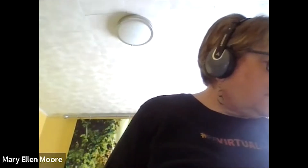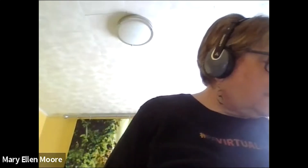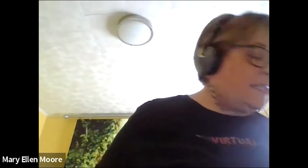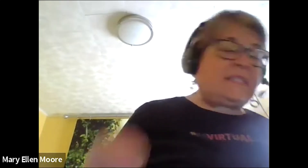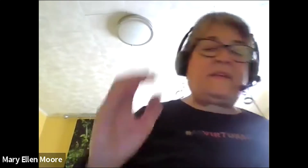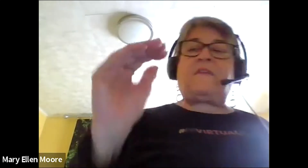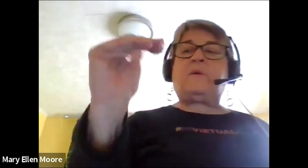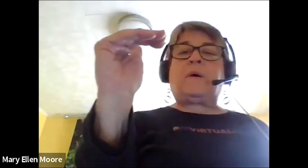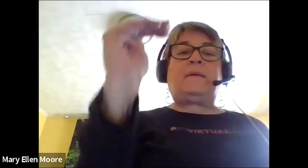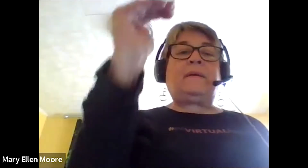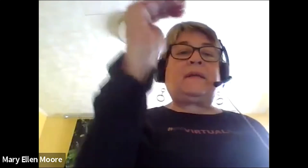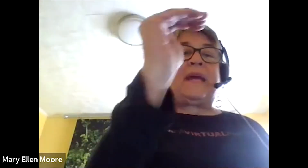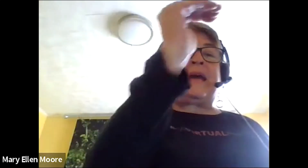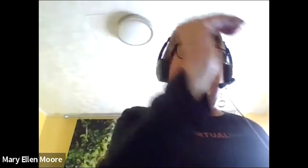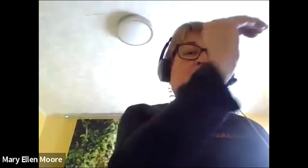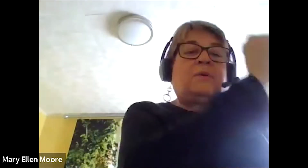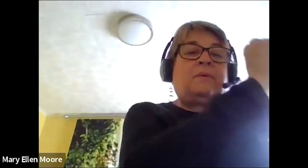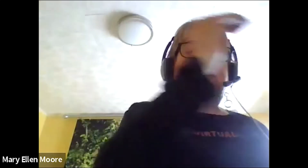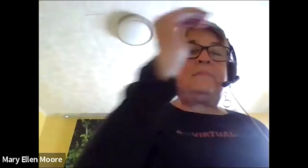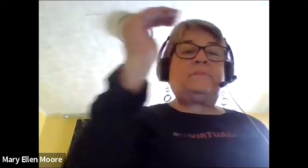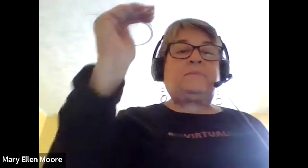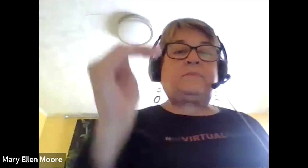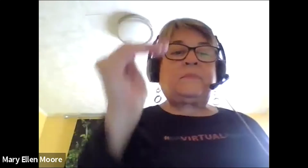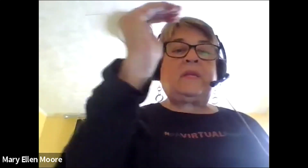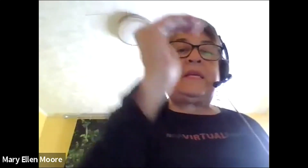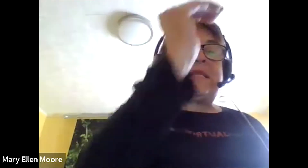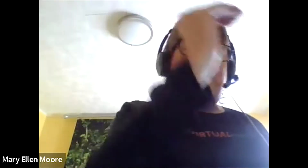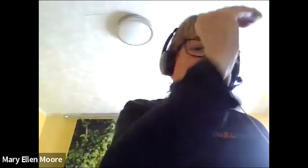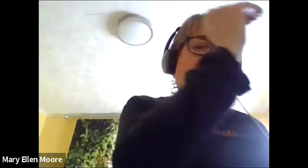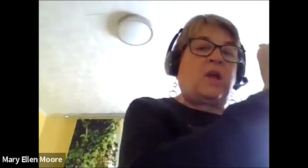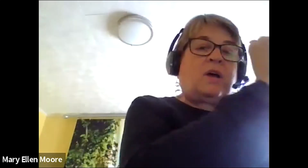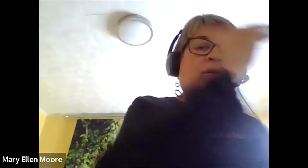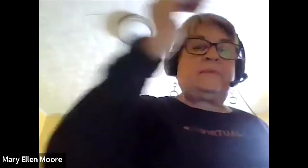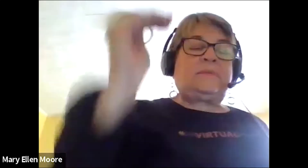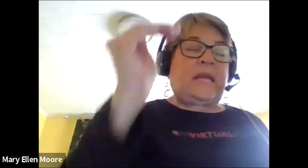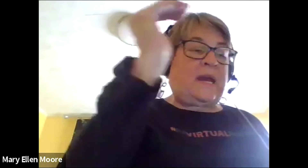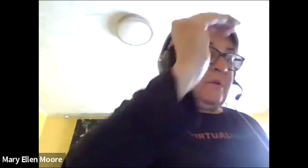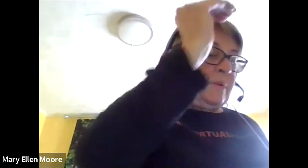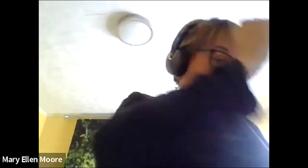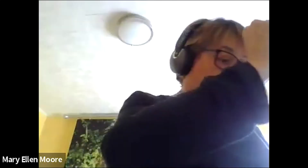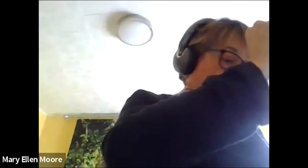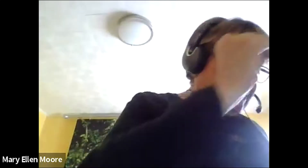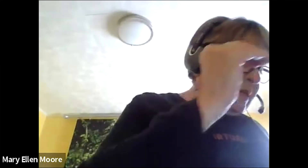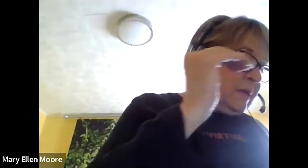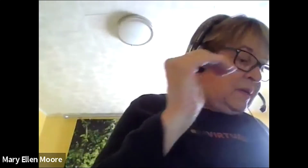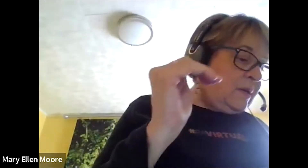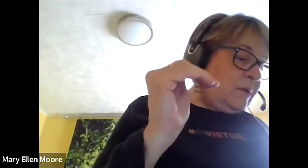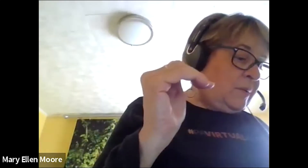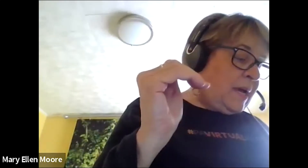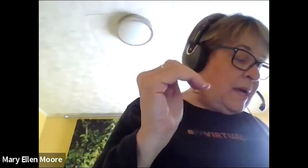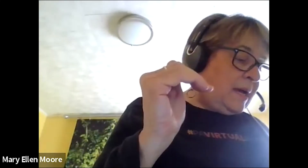This is a fun one. Kangaroo. He's hopping along. Kangaroo. Okay.